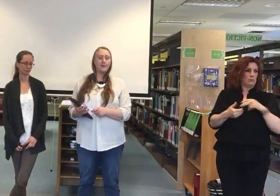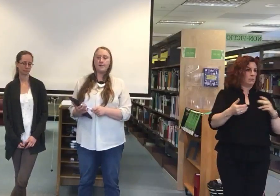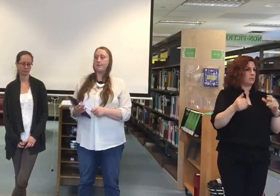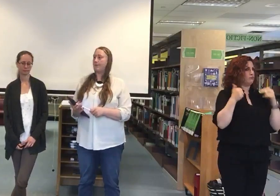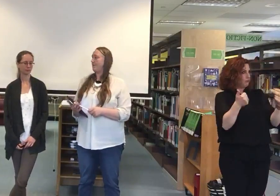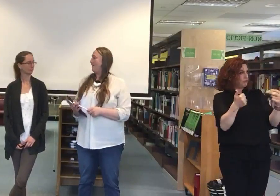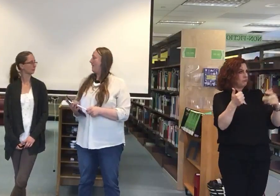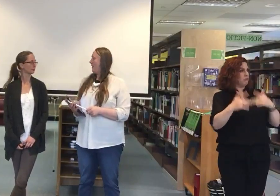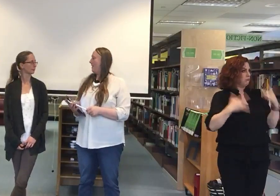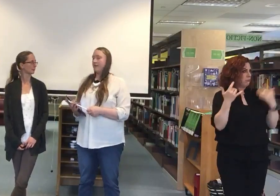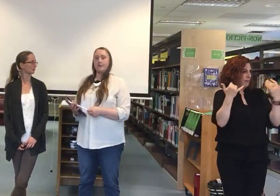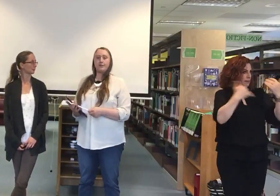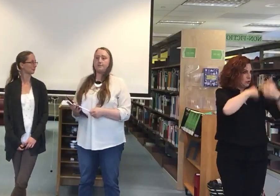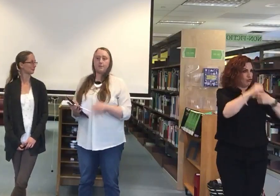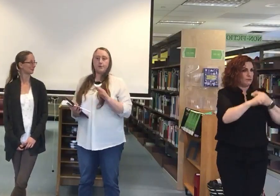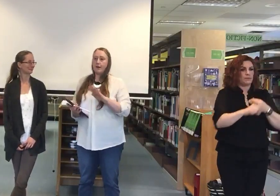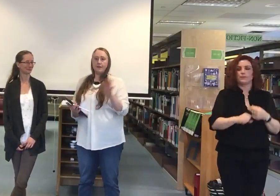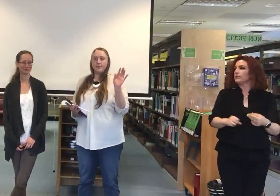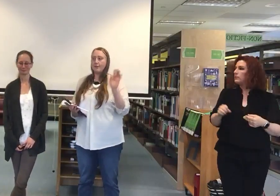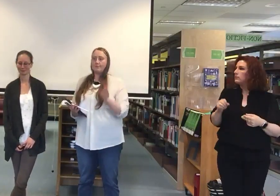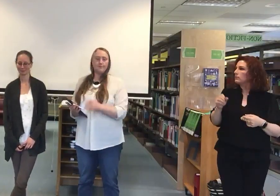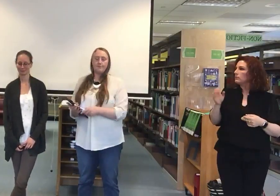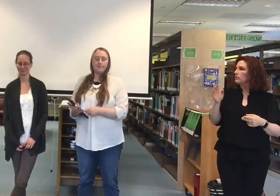year. She's